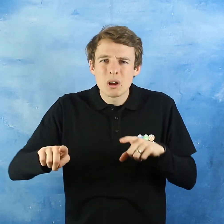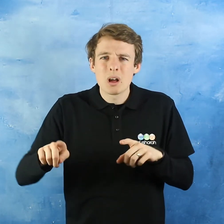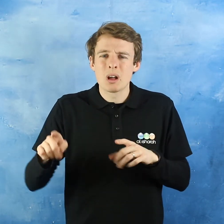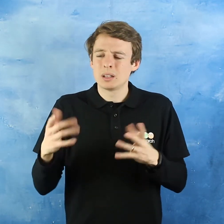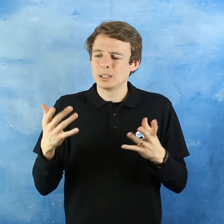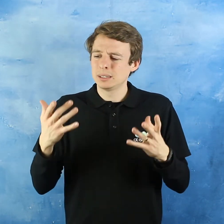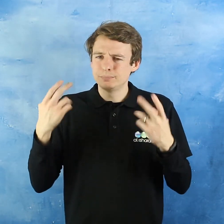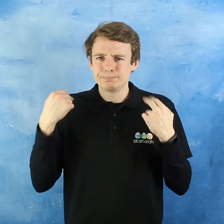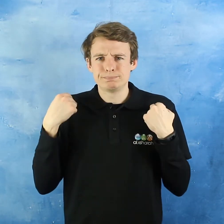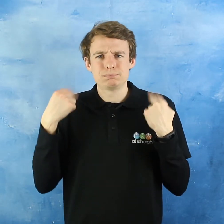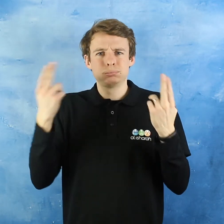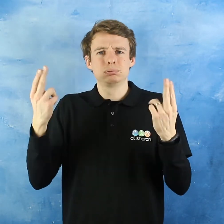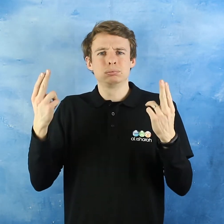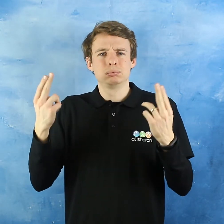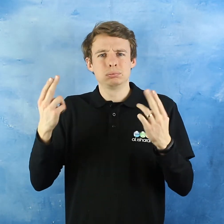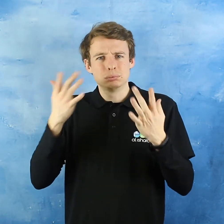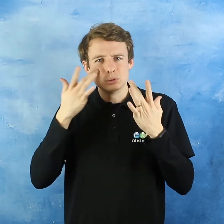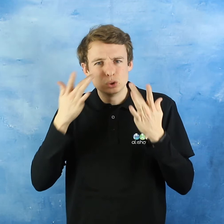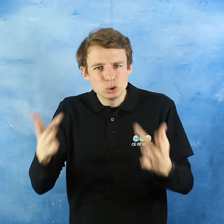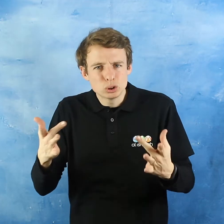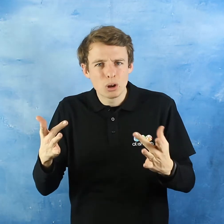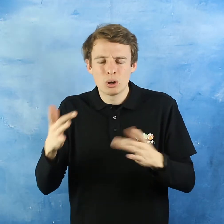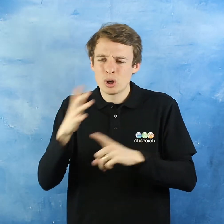media, pressurizing, drawing attention of the